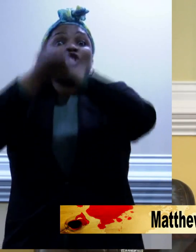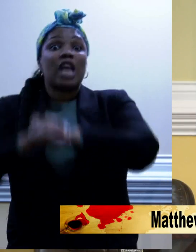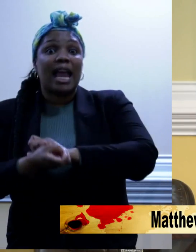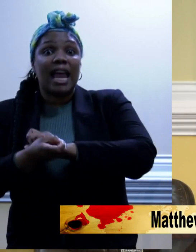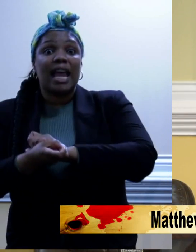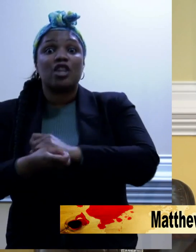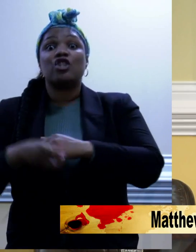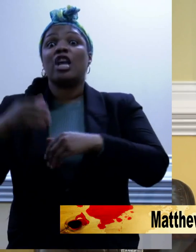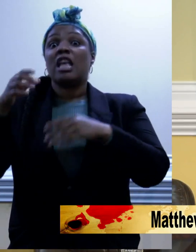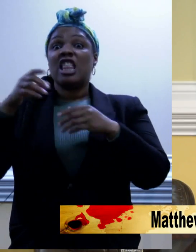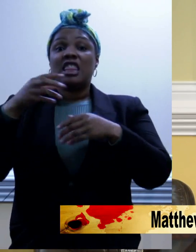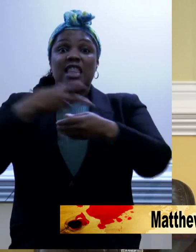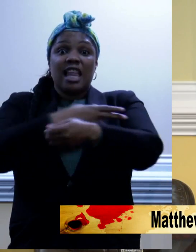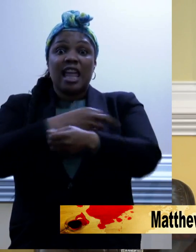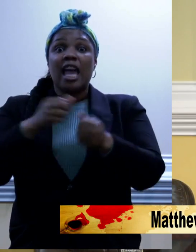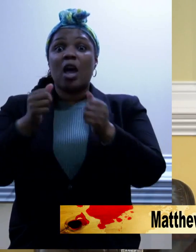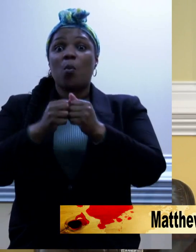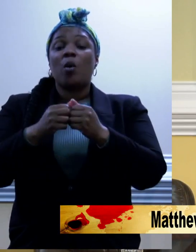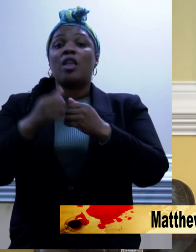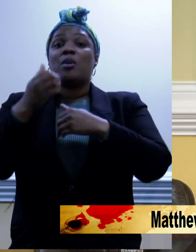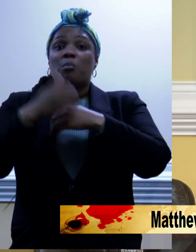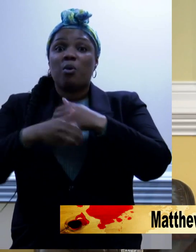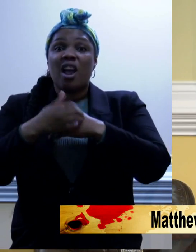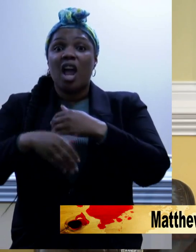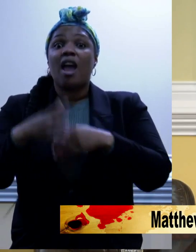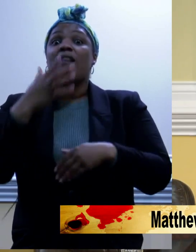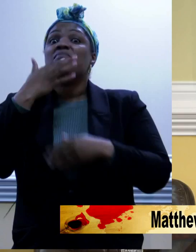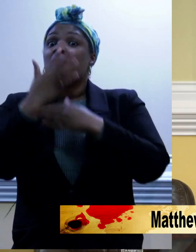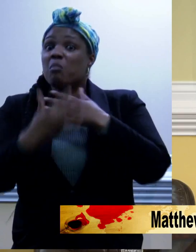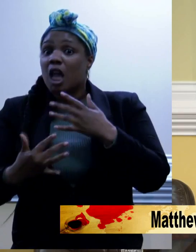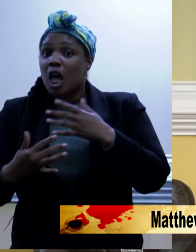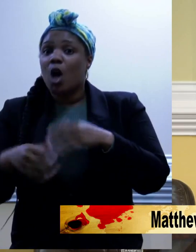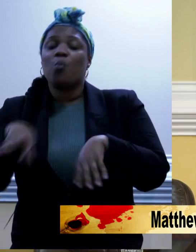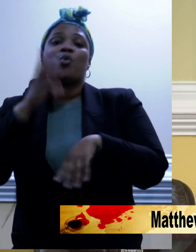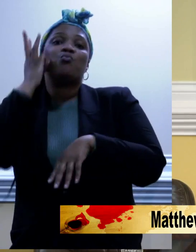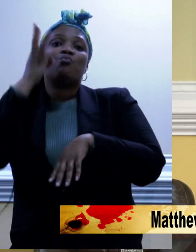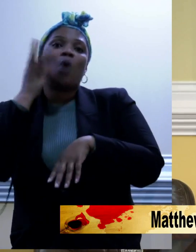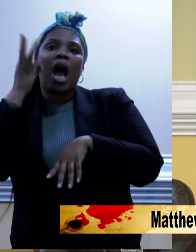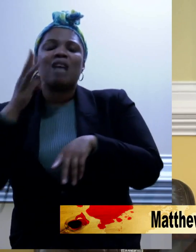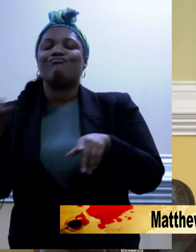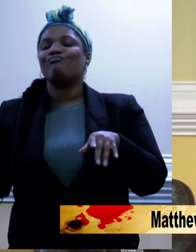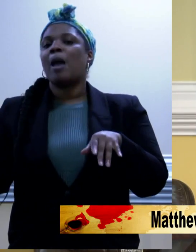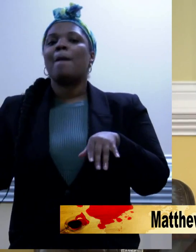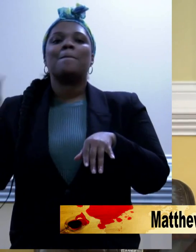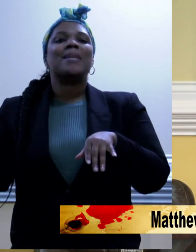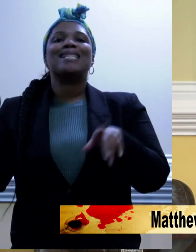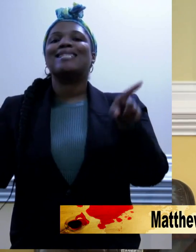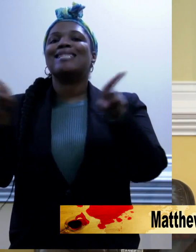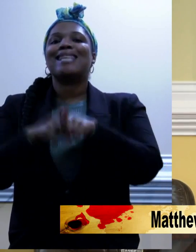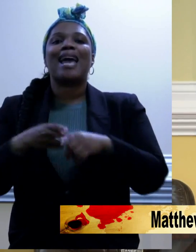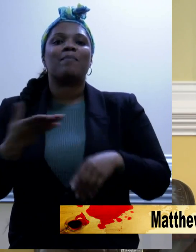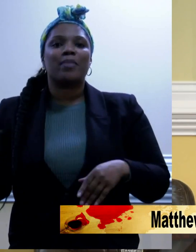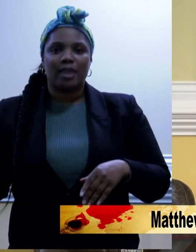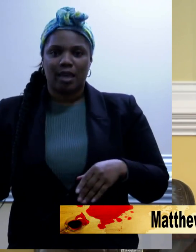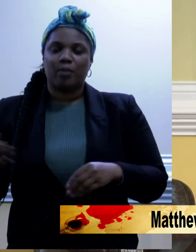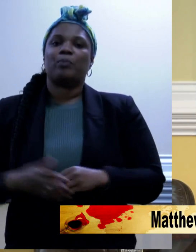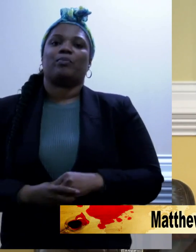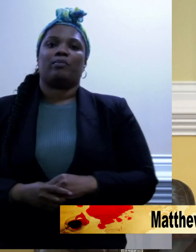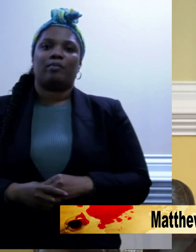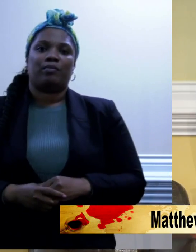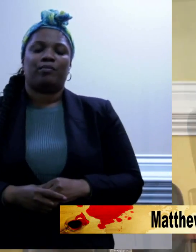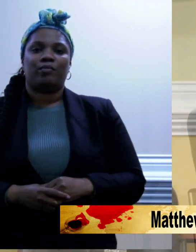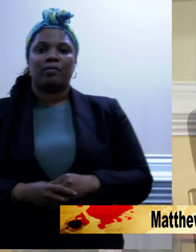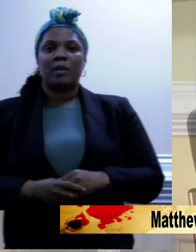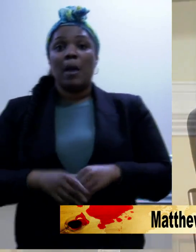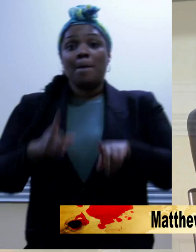bread and the blood with wine. Yes. But it represents the same thing. What verse? We have verse 29. Go